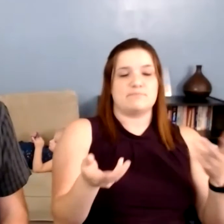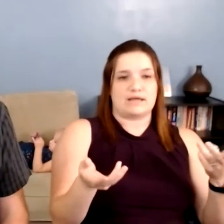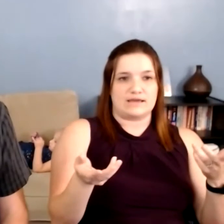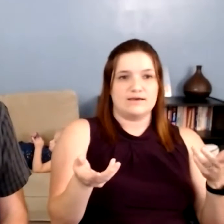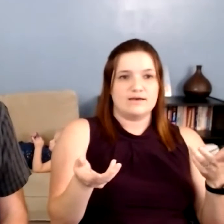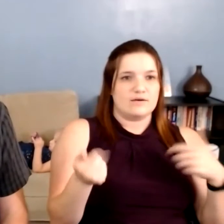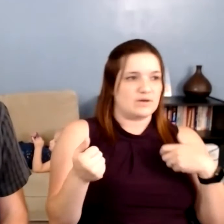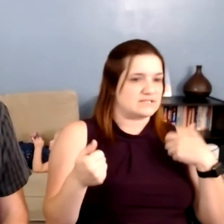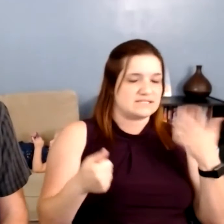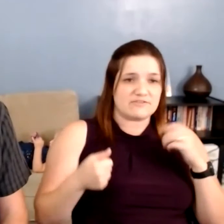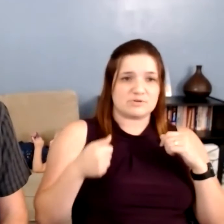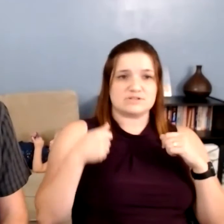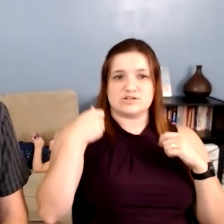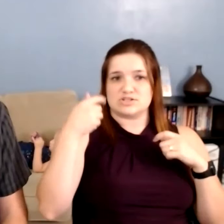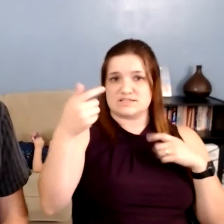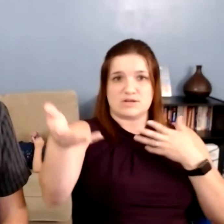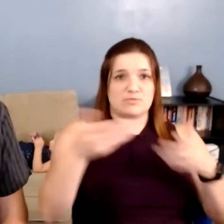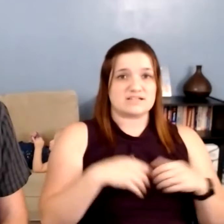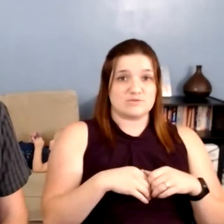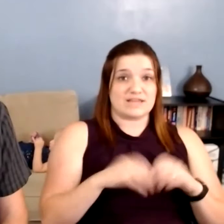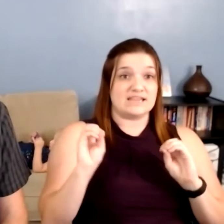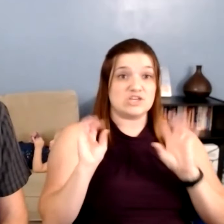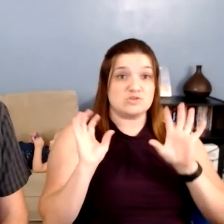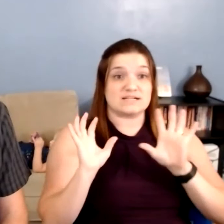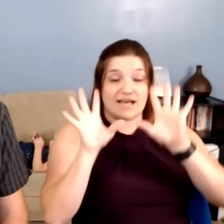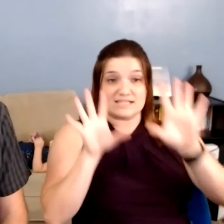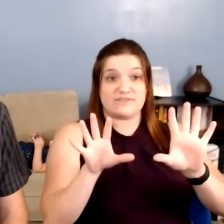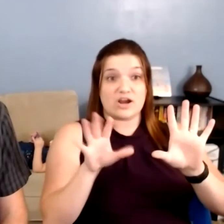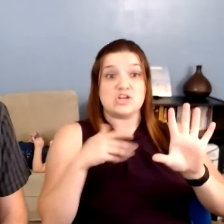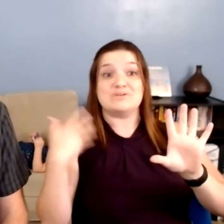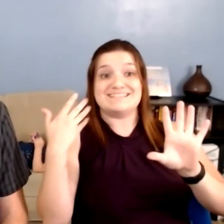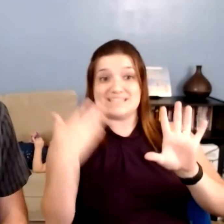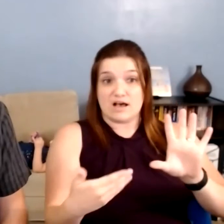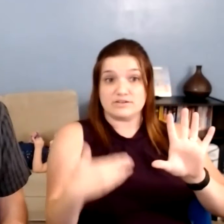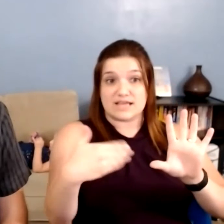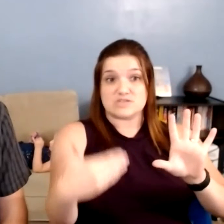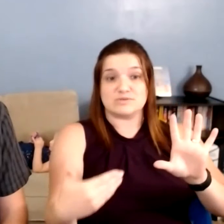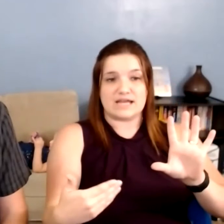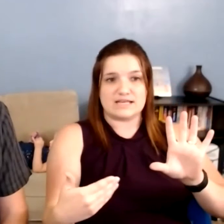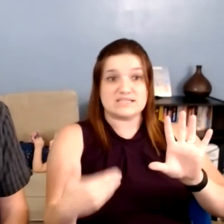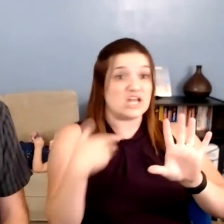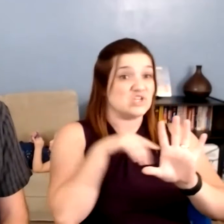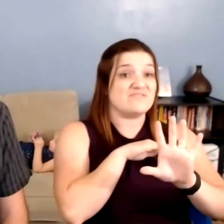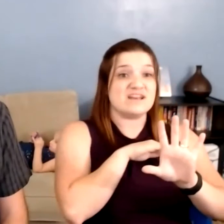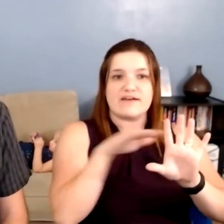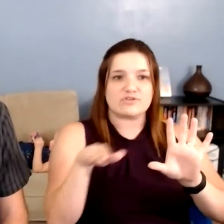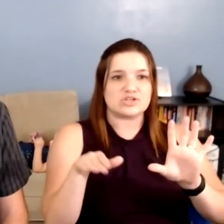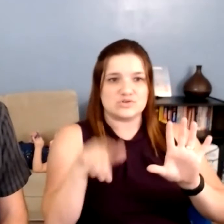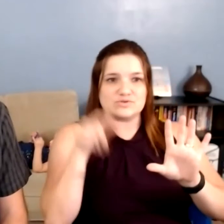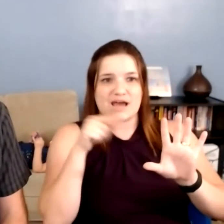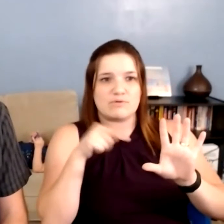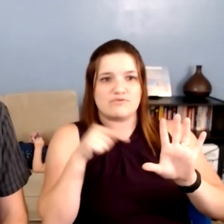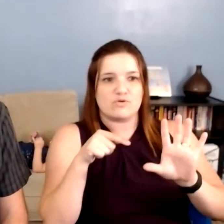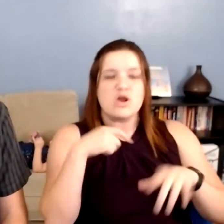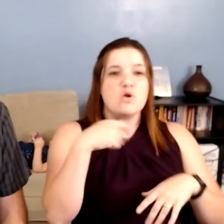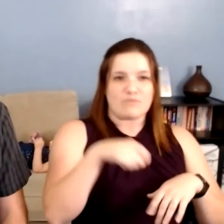see somebody, whether it's a deaf person or just somebody you're practicing with, and they use a classifier and you can tell that that's what that is, and you've never